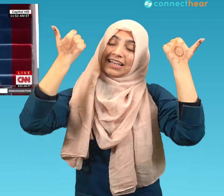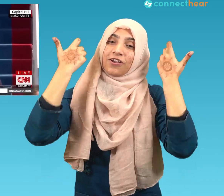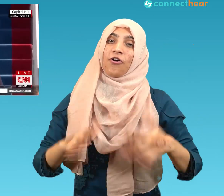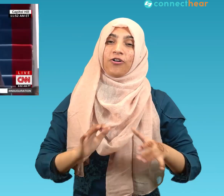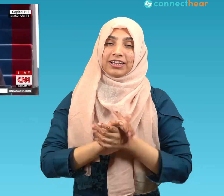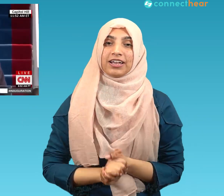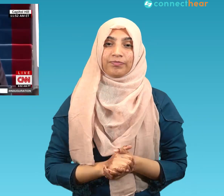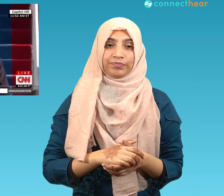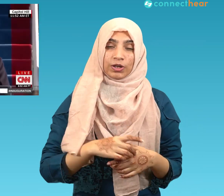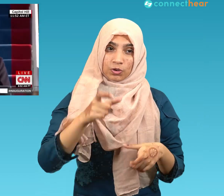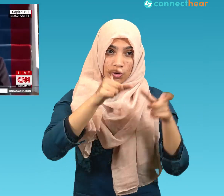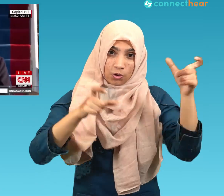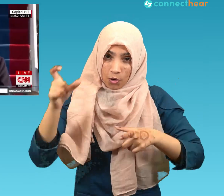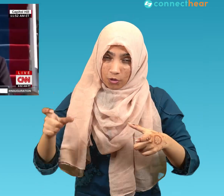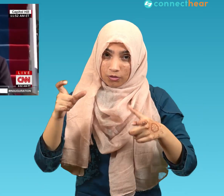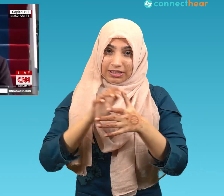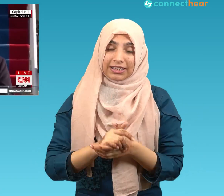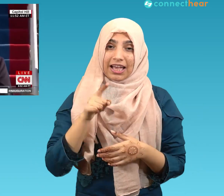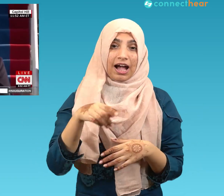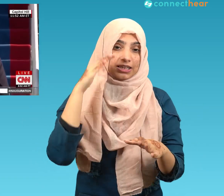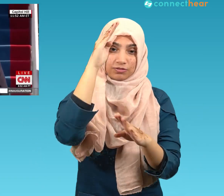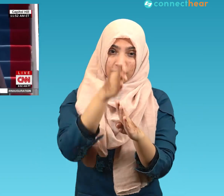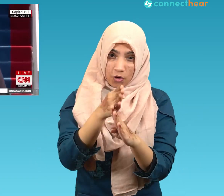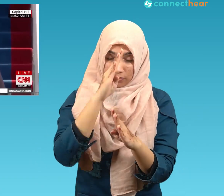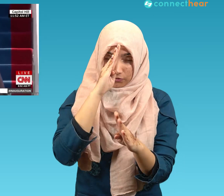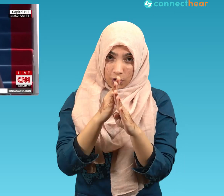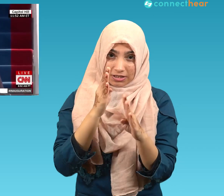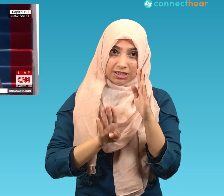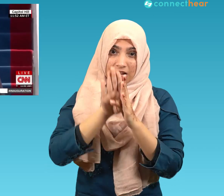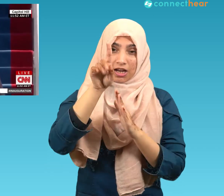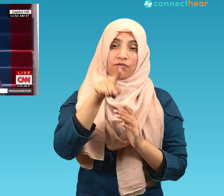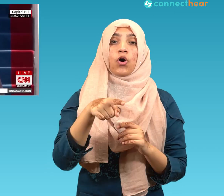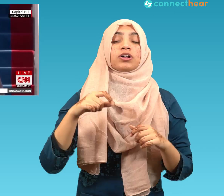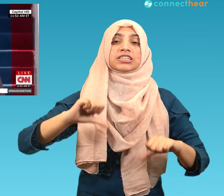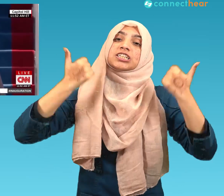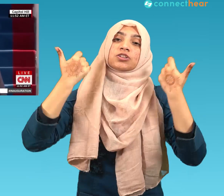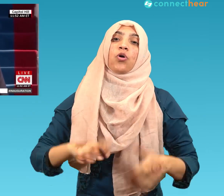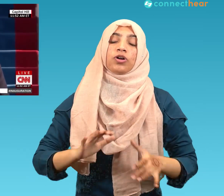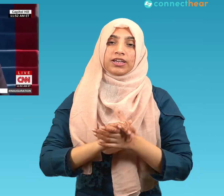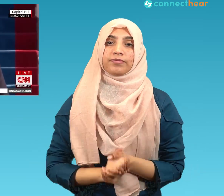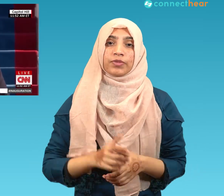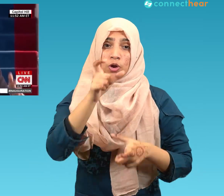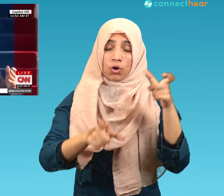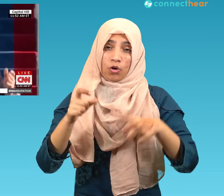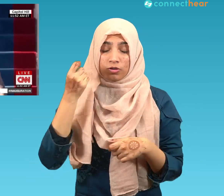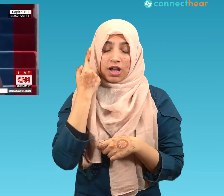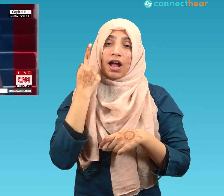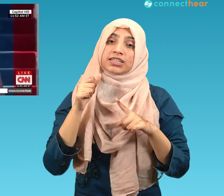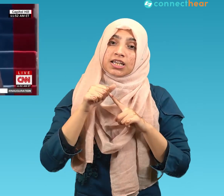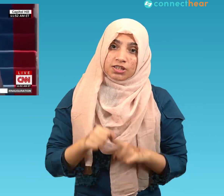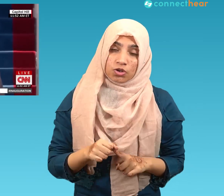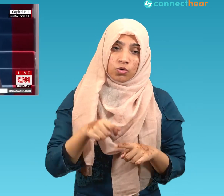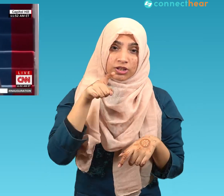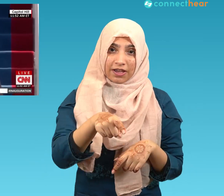people has been heeded. We've learned again that democracy is precious. Democracy is